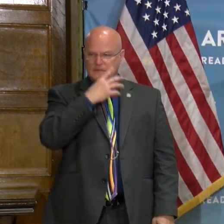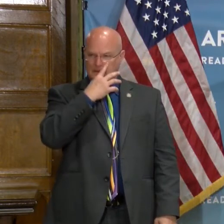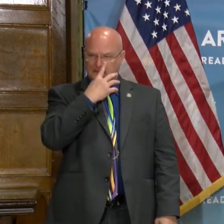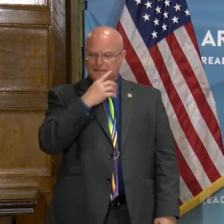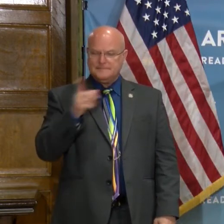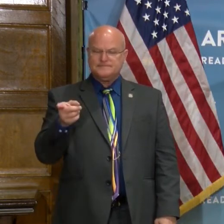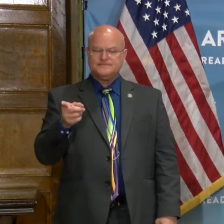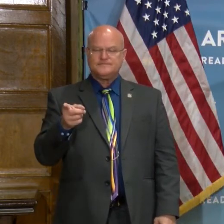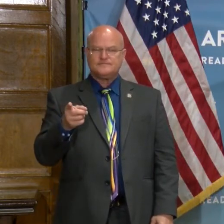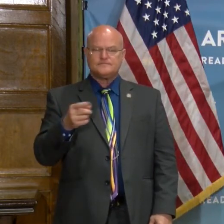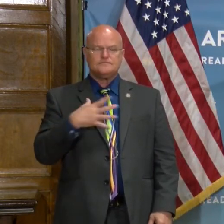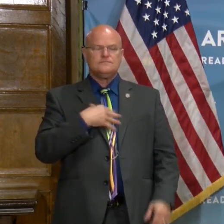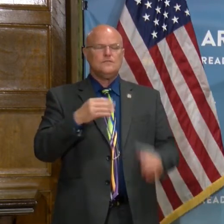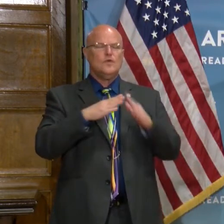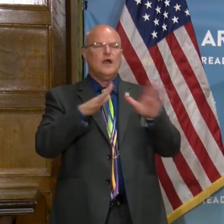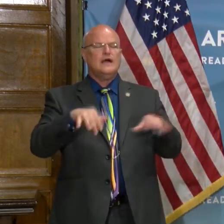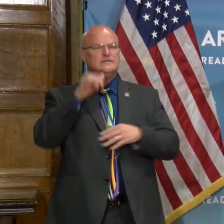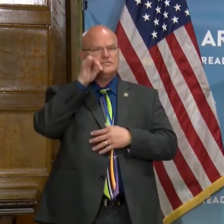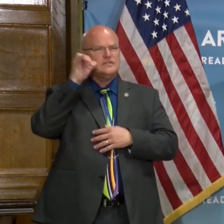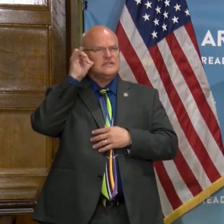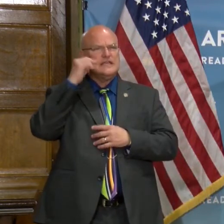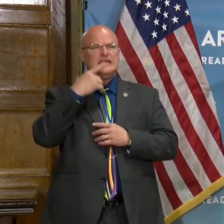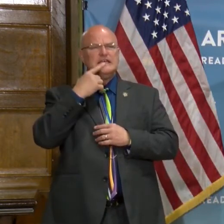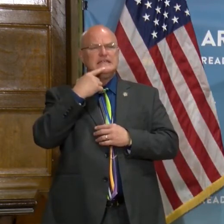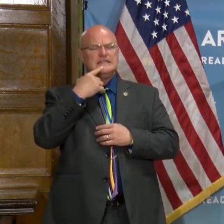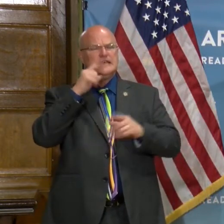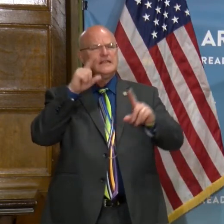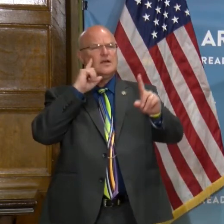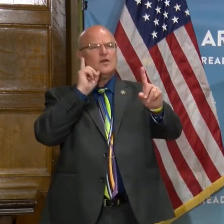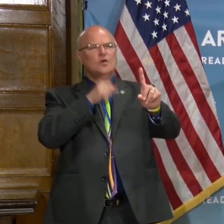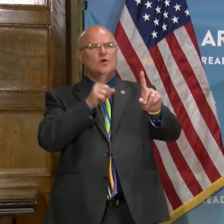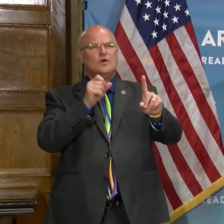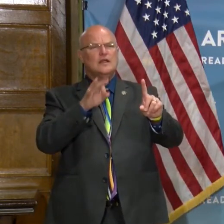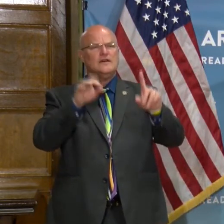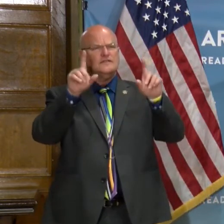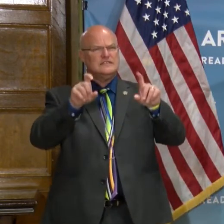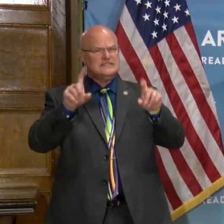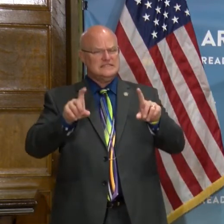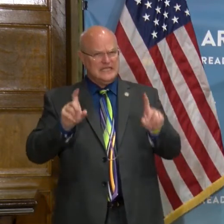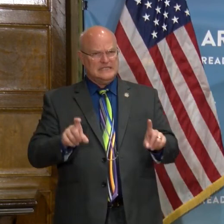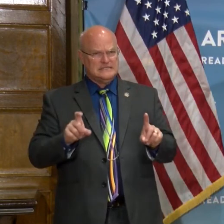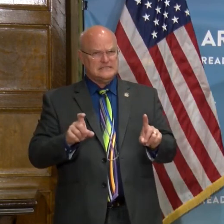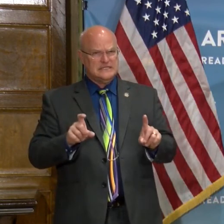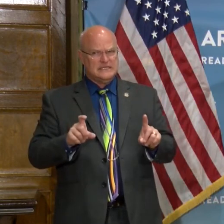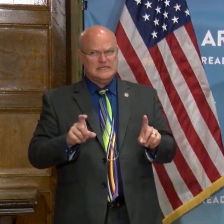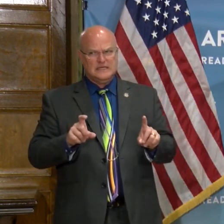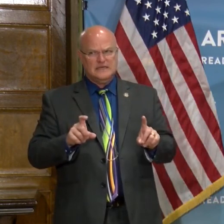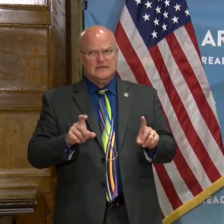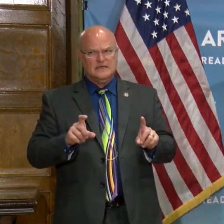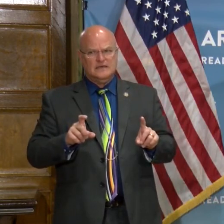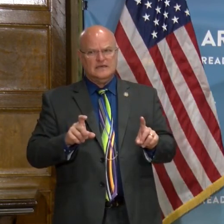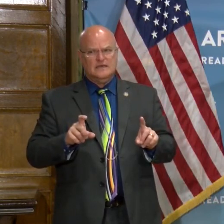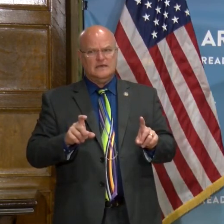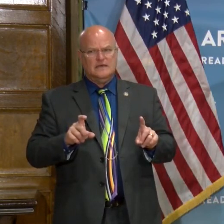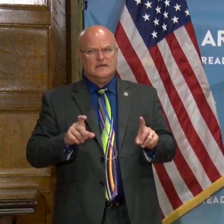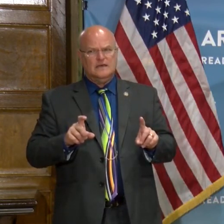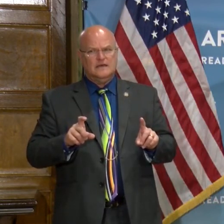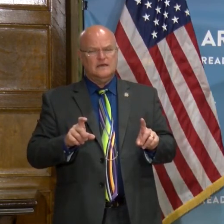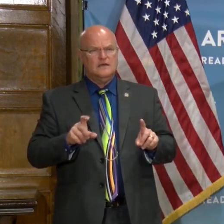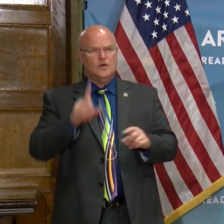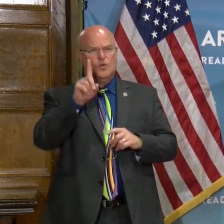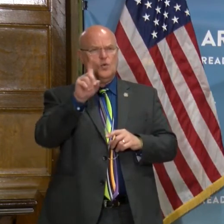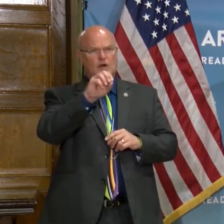Yes. The White House yesterday set a goal of testing, I think it was